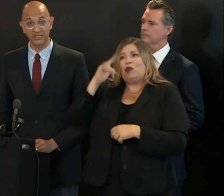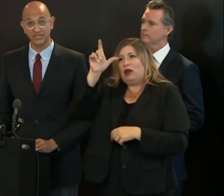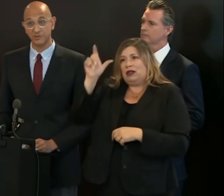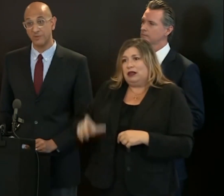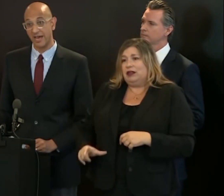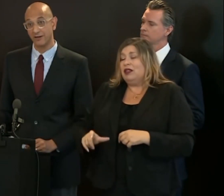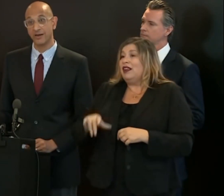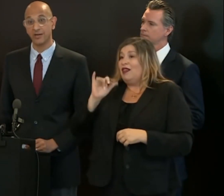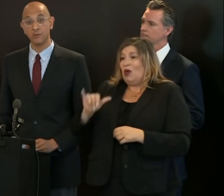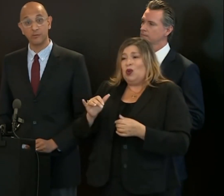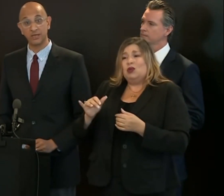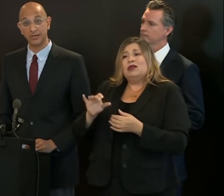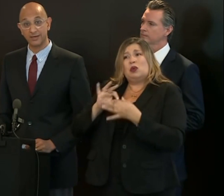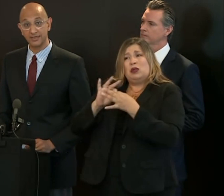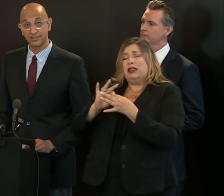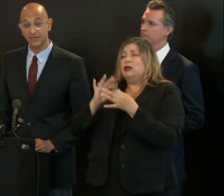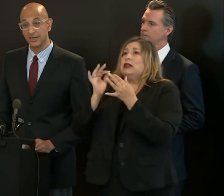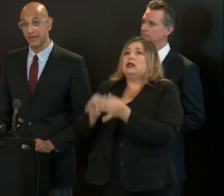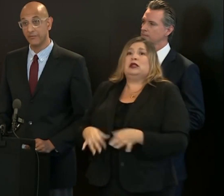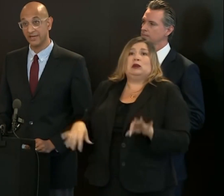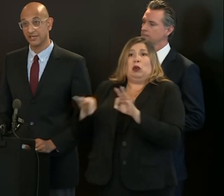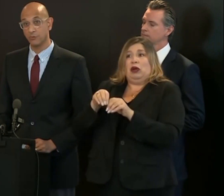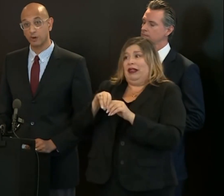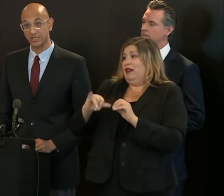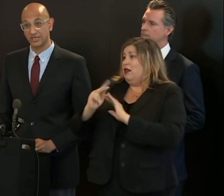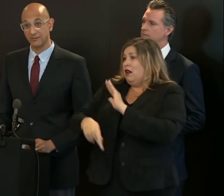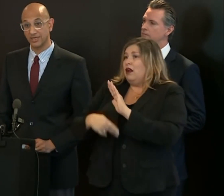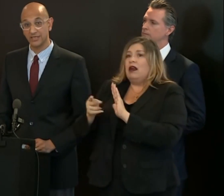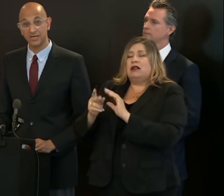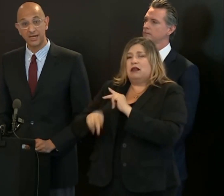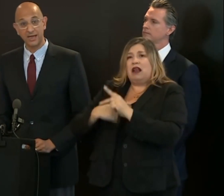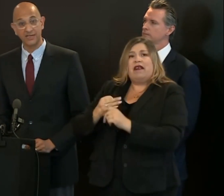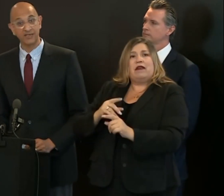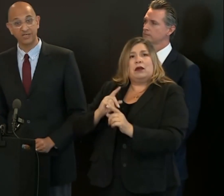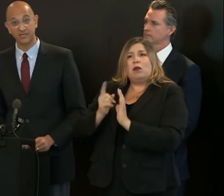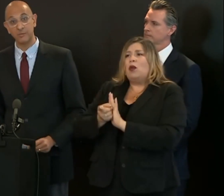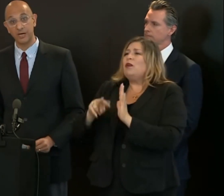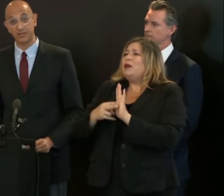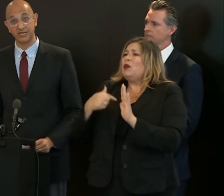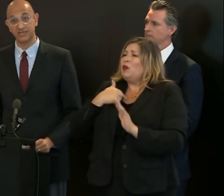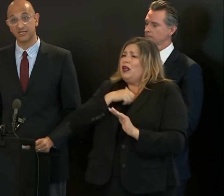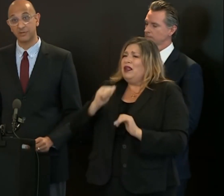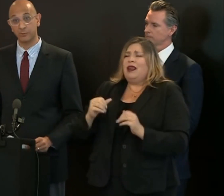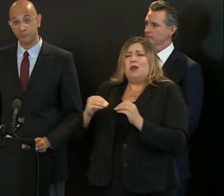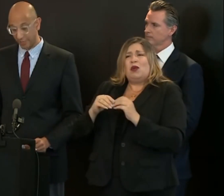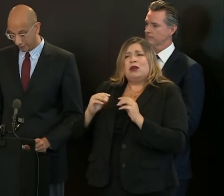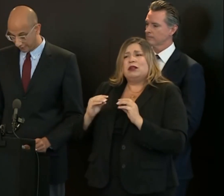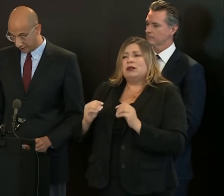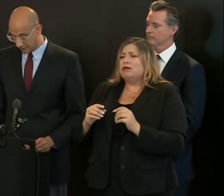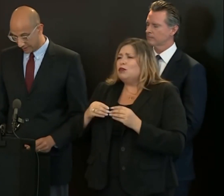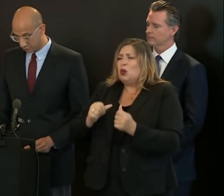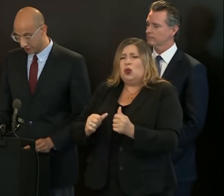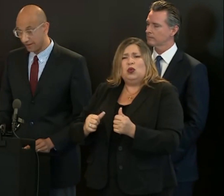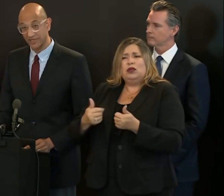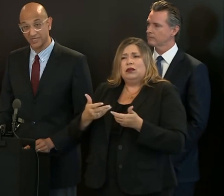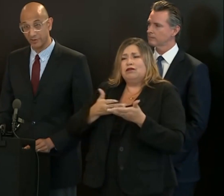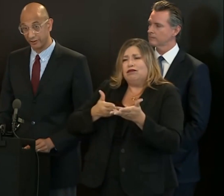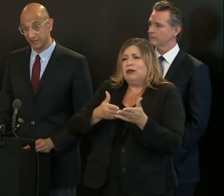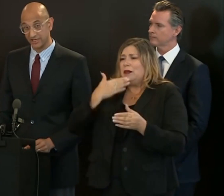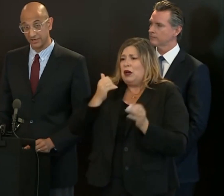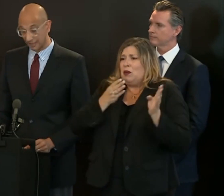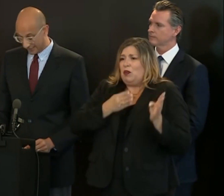those relationships matter at a moment like this. It makes it more seamless and gives us a better chance to be prepared, as we